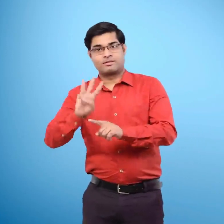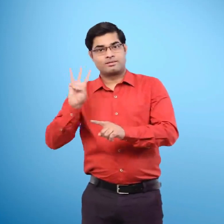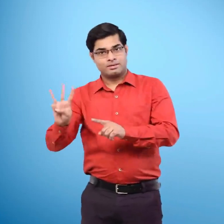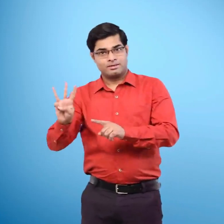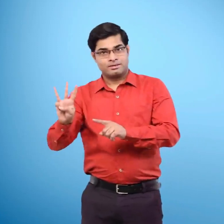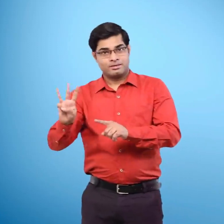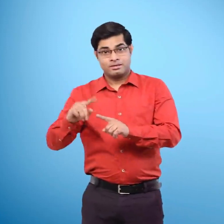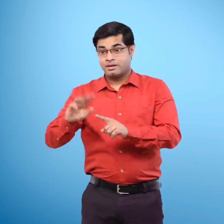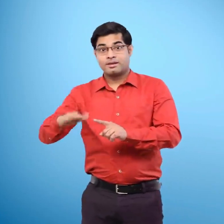33,